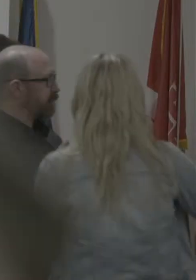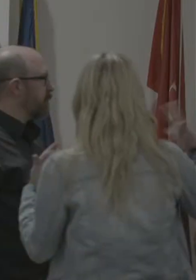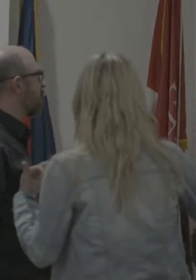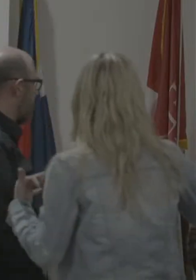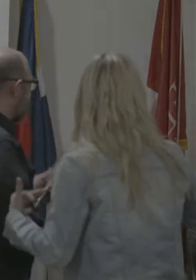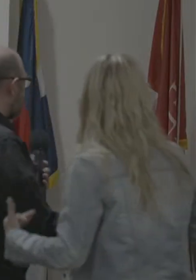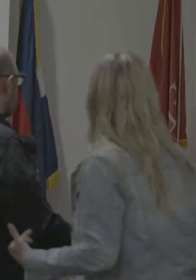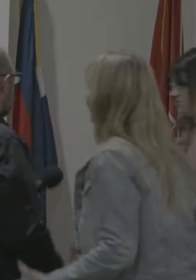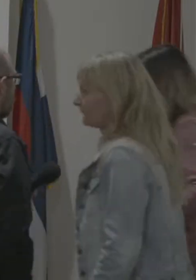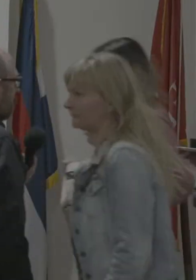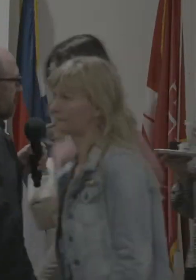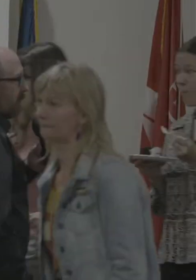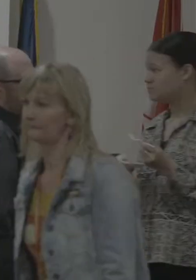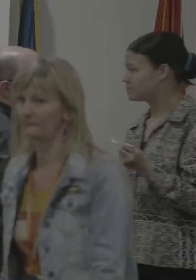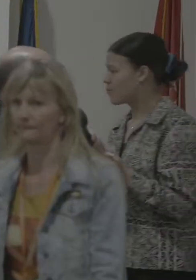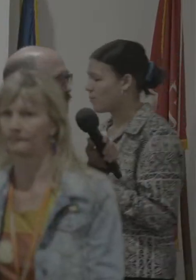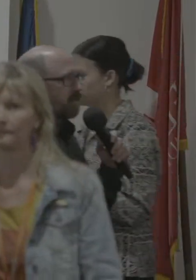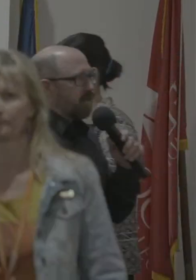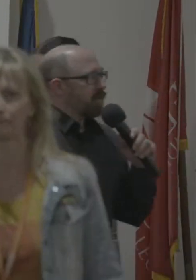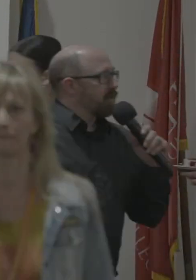Keep coming out.